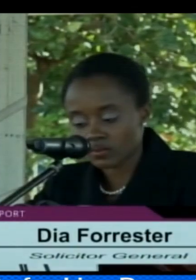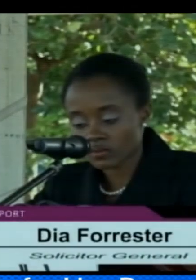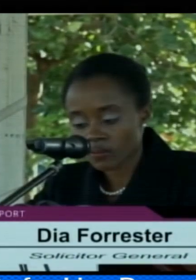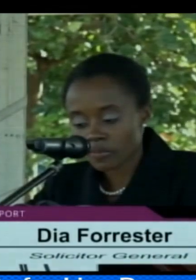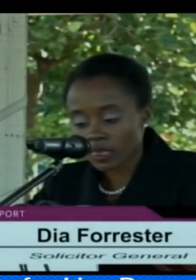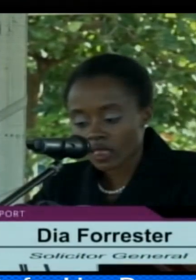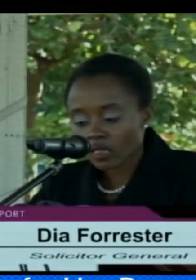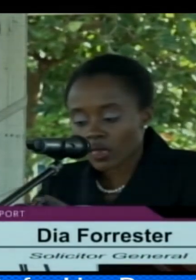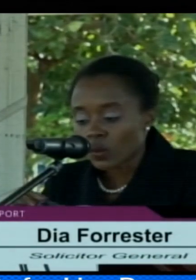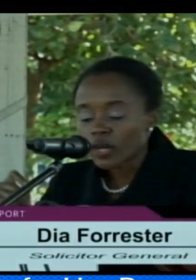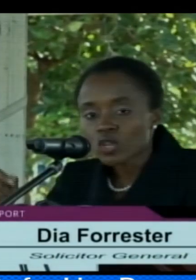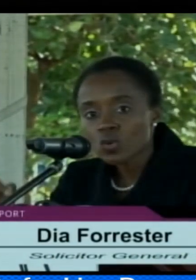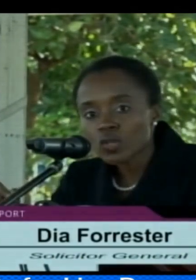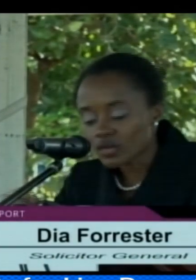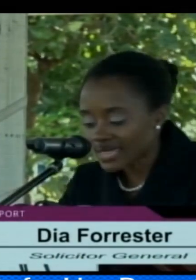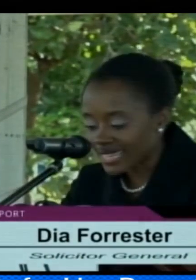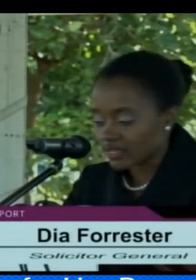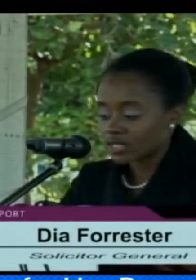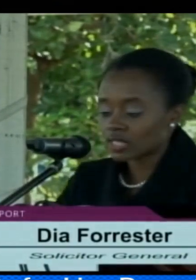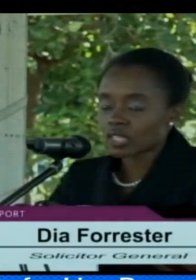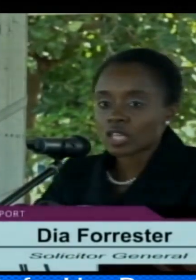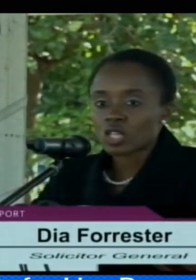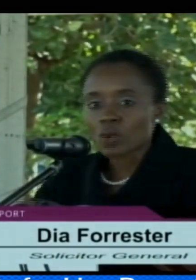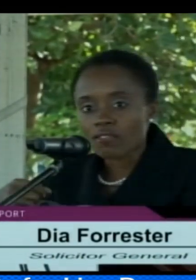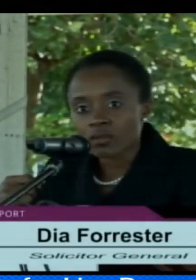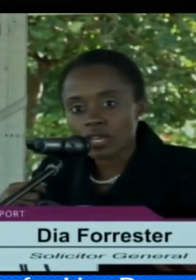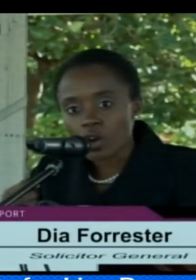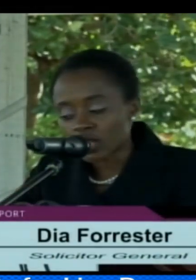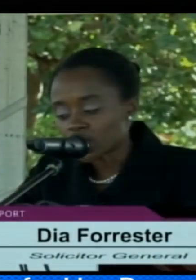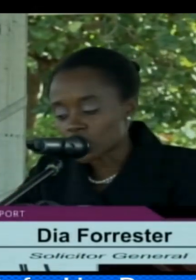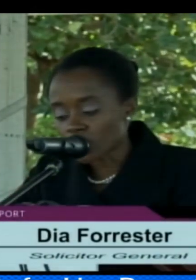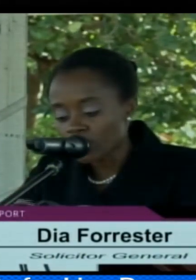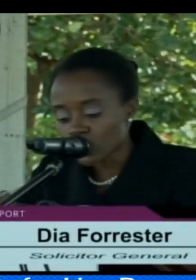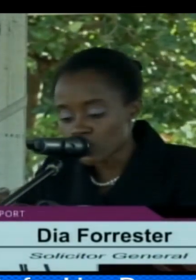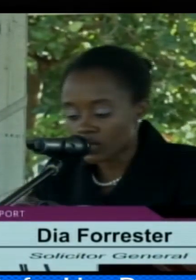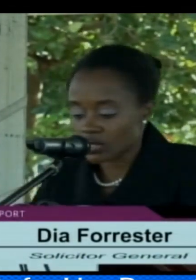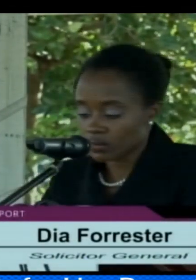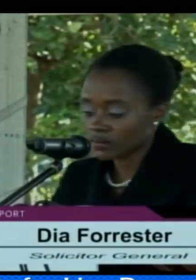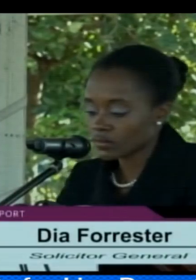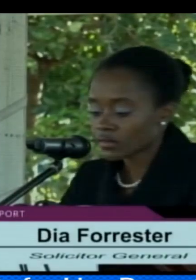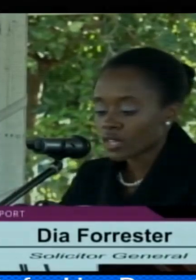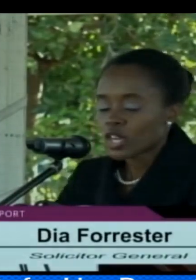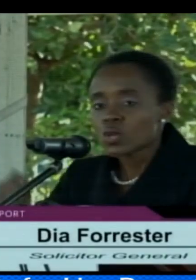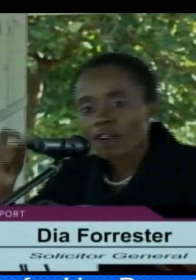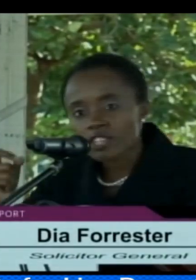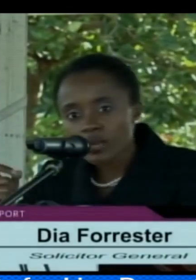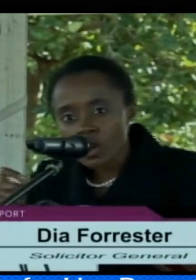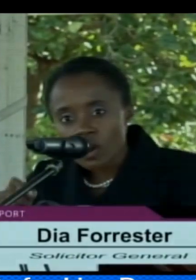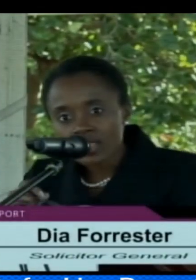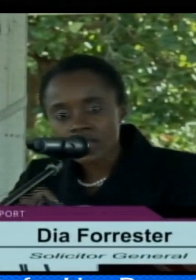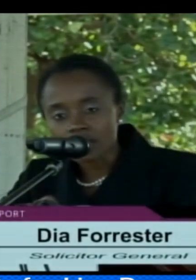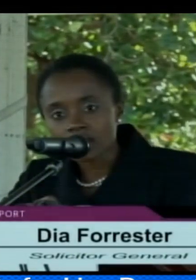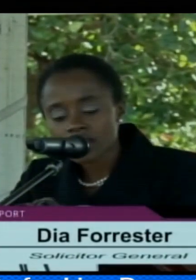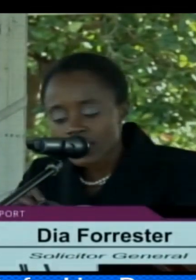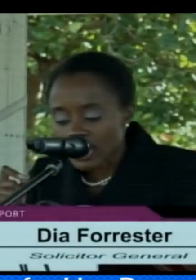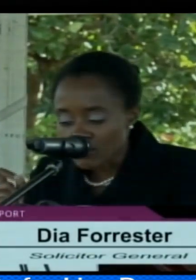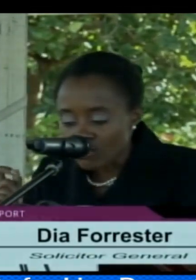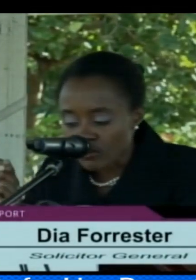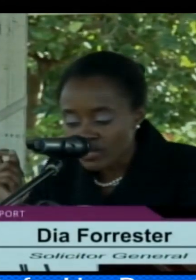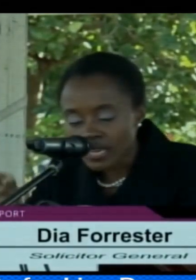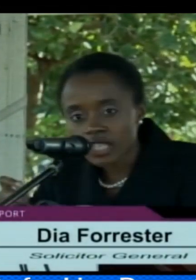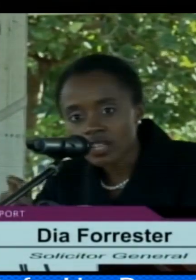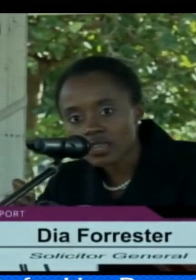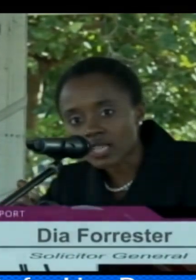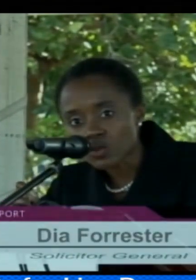do. When you do those things, you have to be conscious of your duty. You have to be conscious that